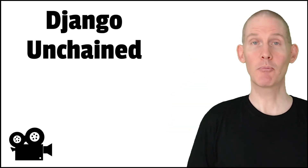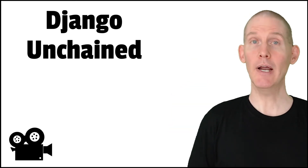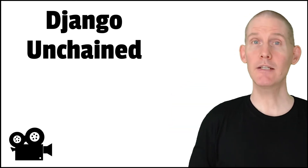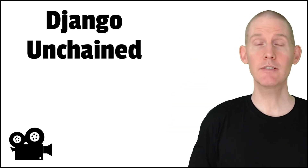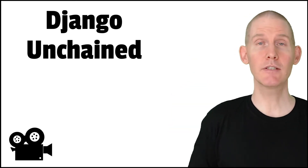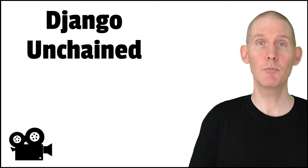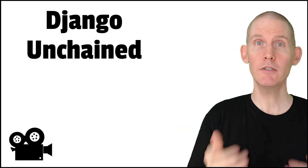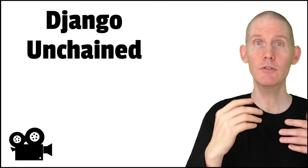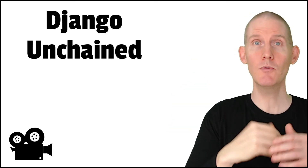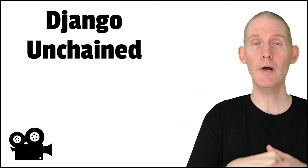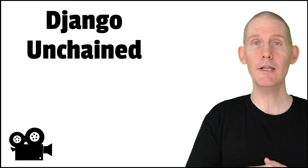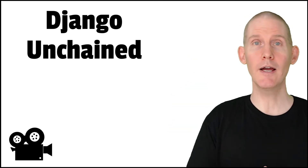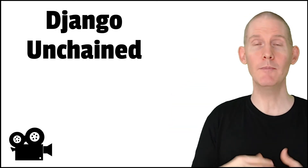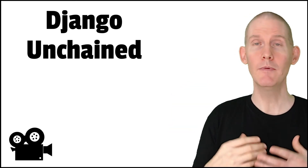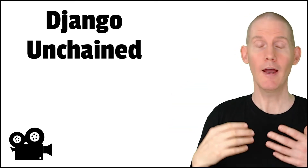Practice as much as you like.